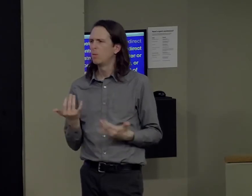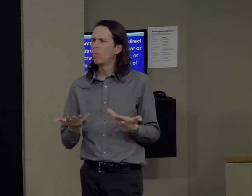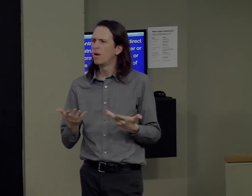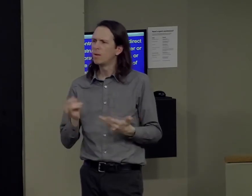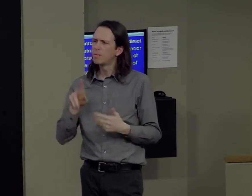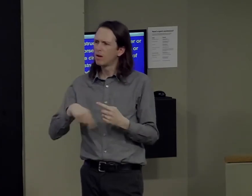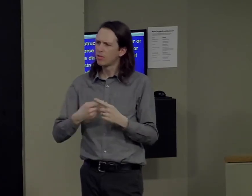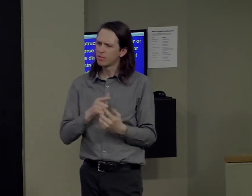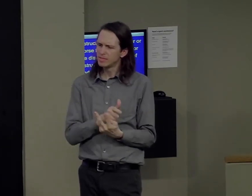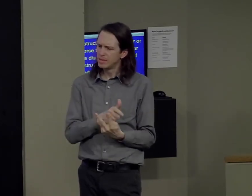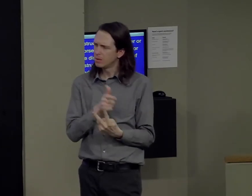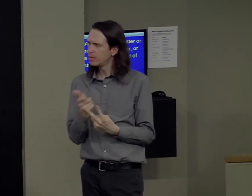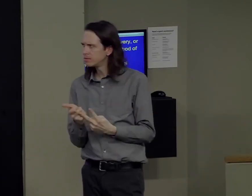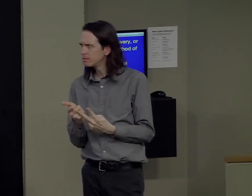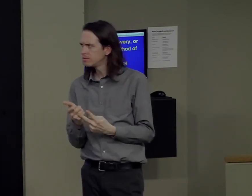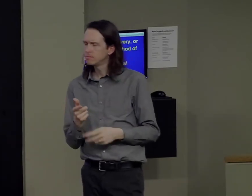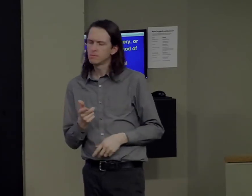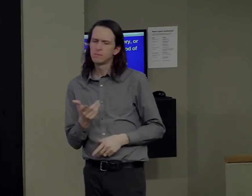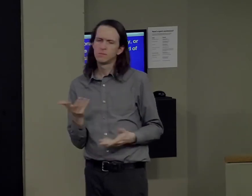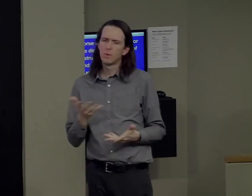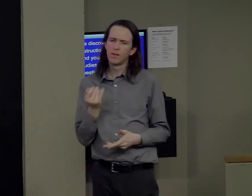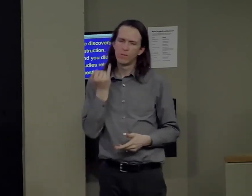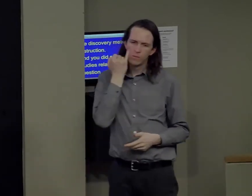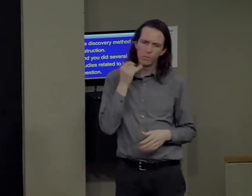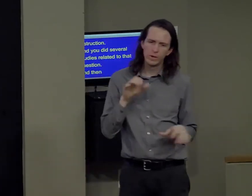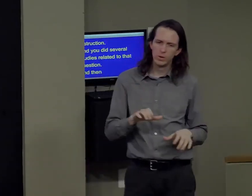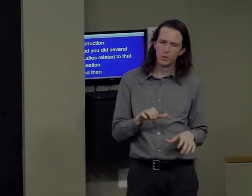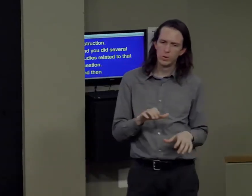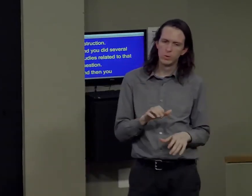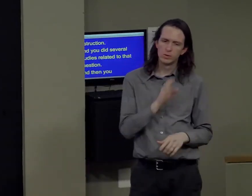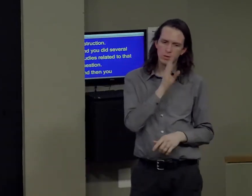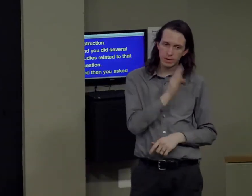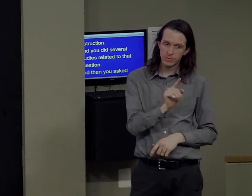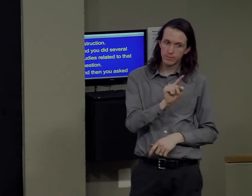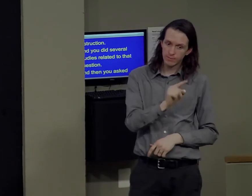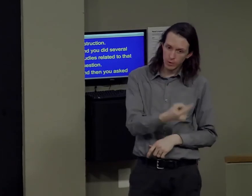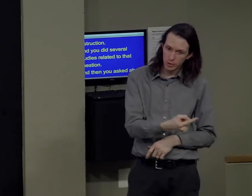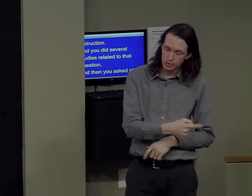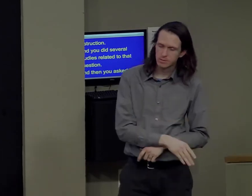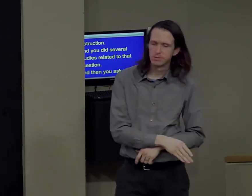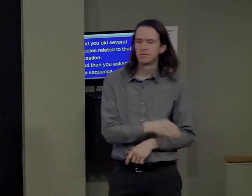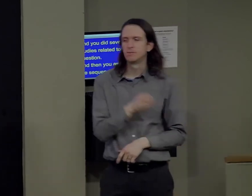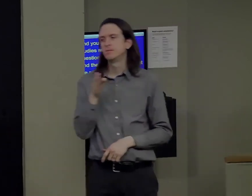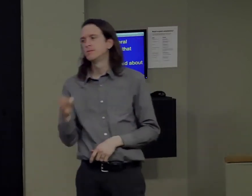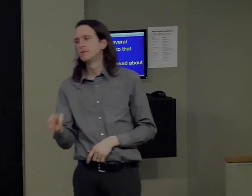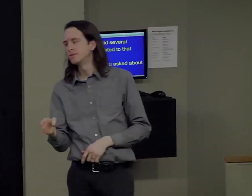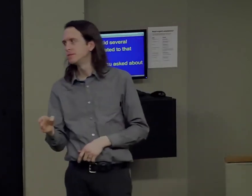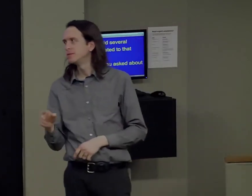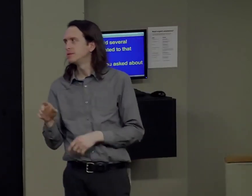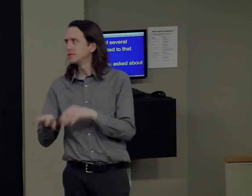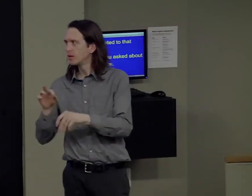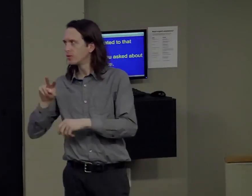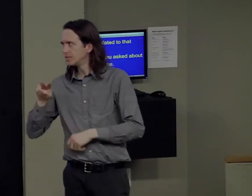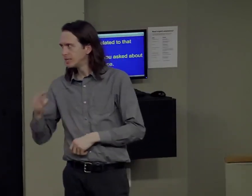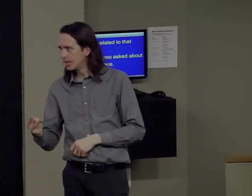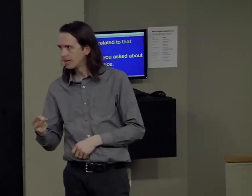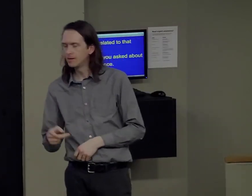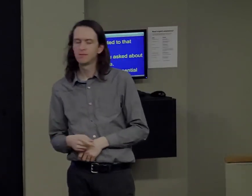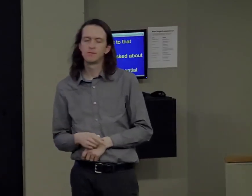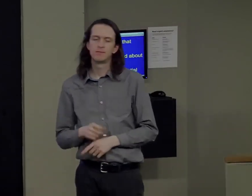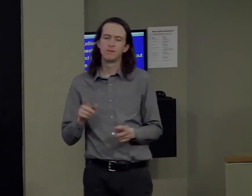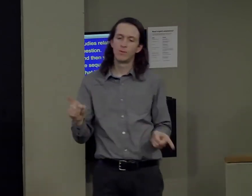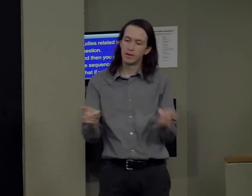question. And then you asked about the sequence. What if you do essentially direct first and